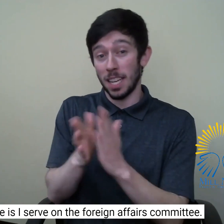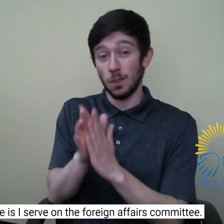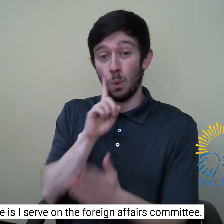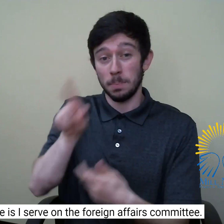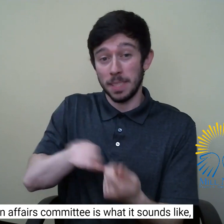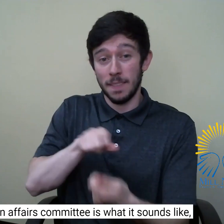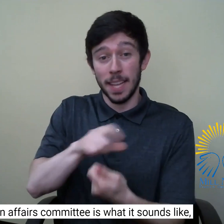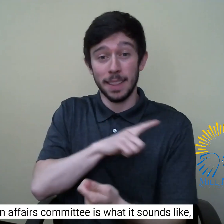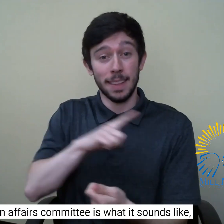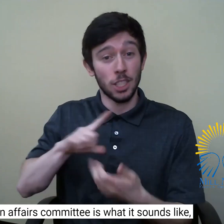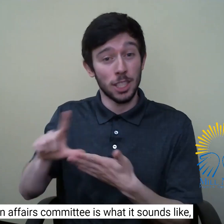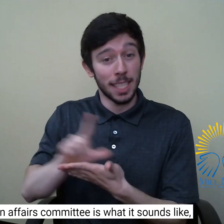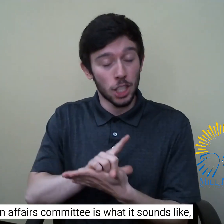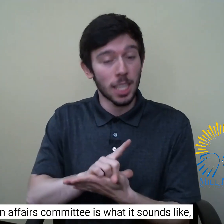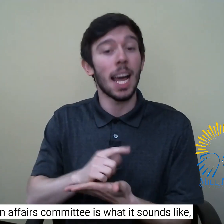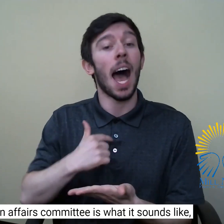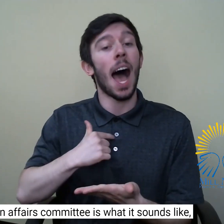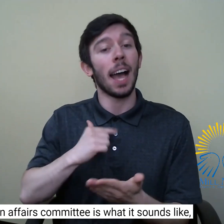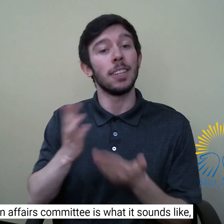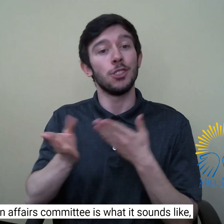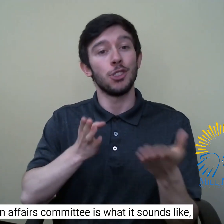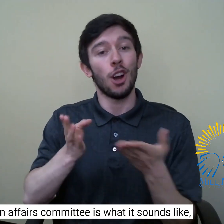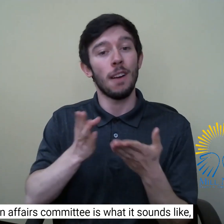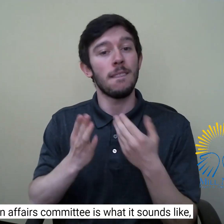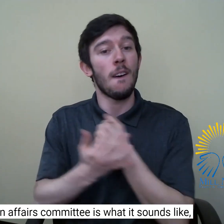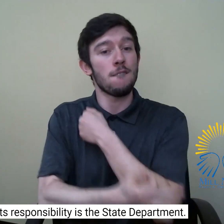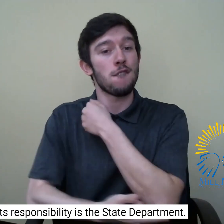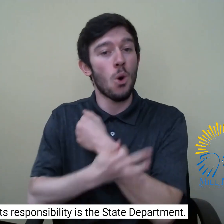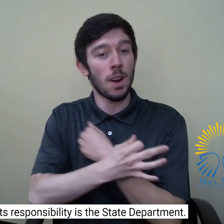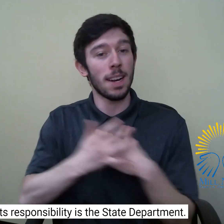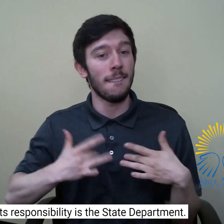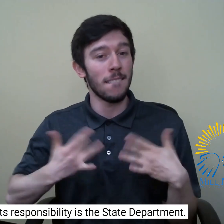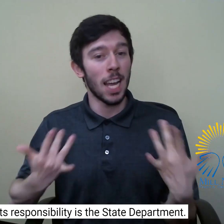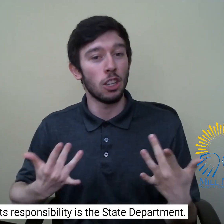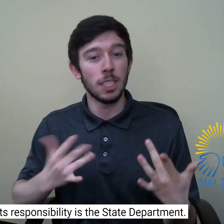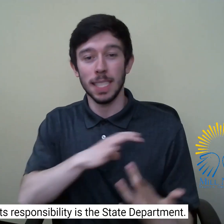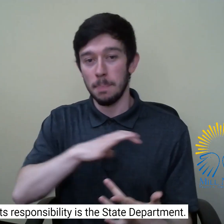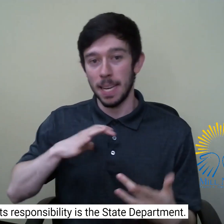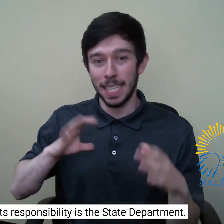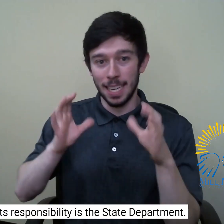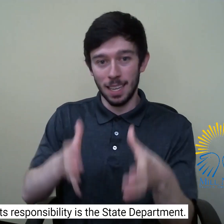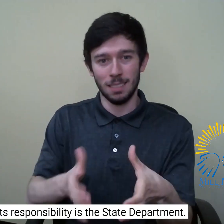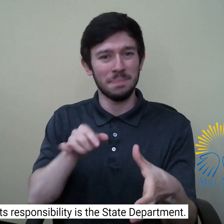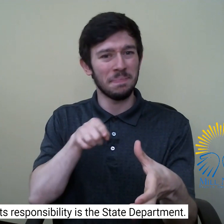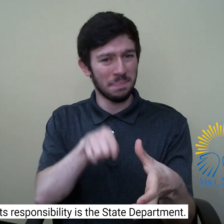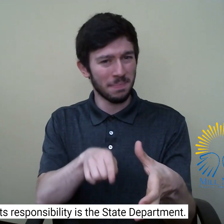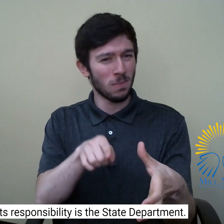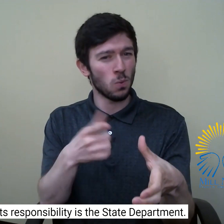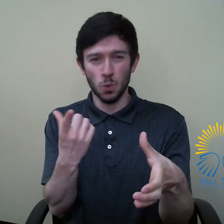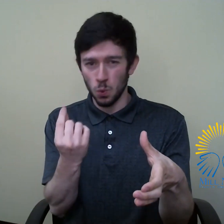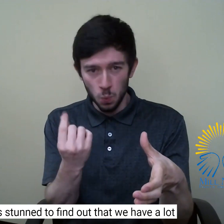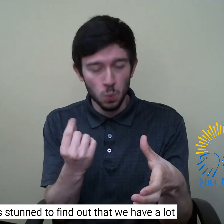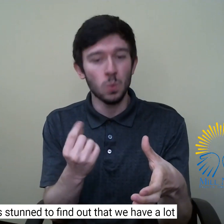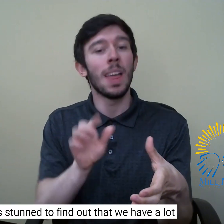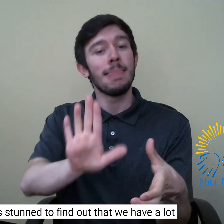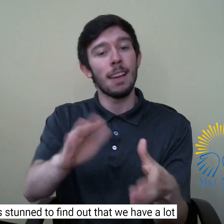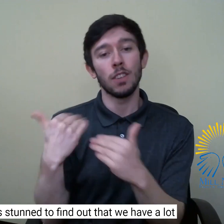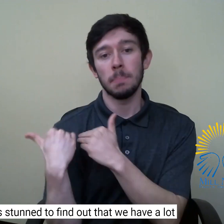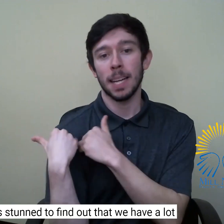Committee. So the Foreign Affairs Committee is what it sounds like, but part of its responsibility is the State Department. And I was stunned to find out